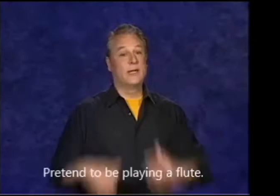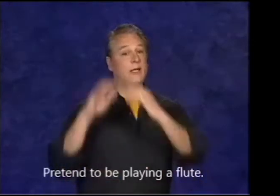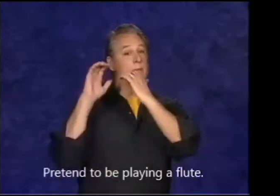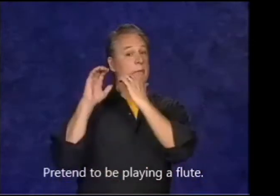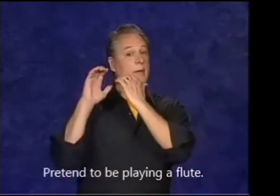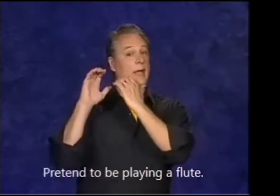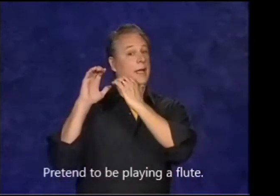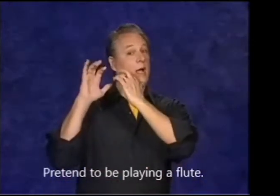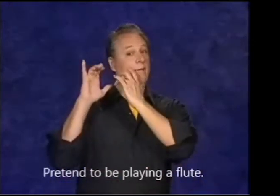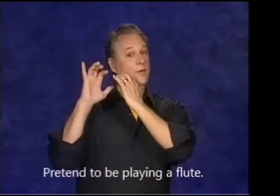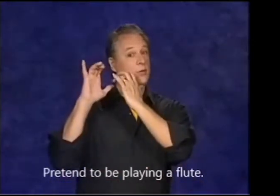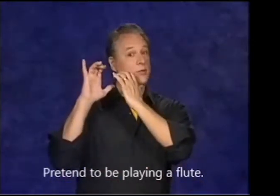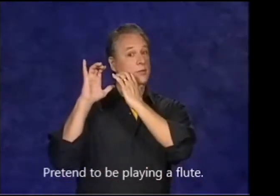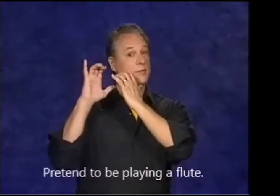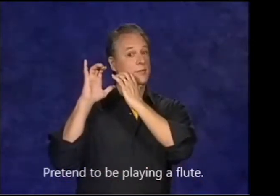Pretend to be playing a flute.